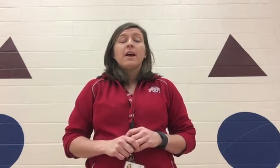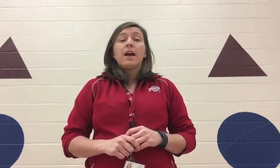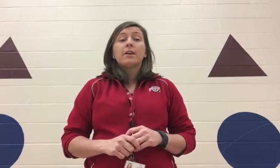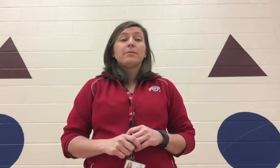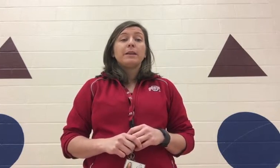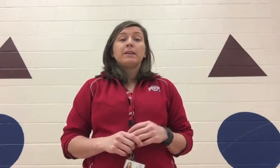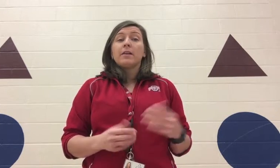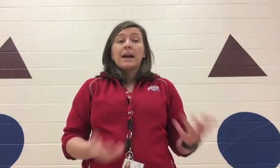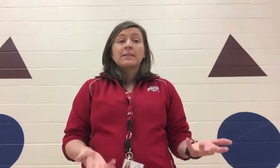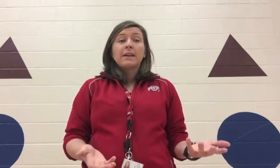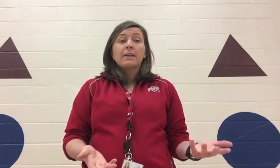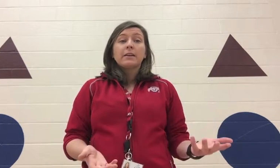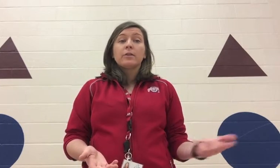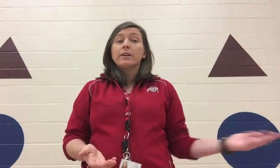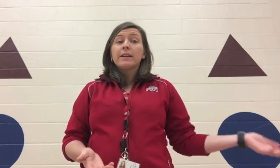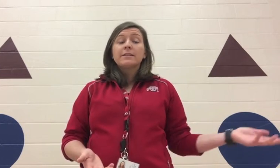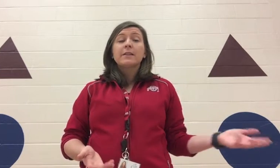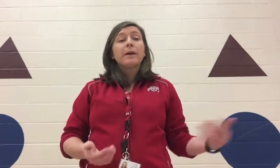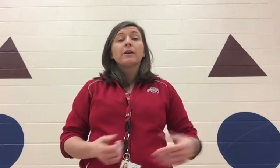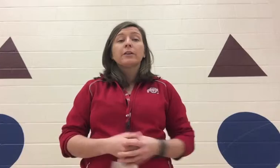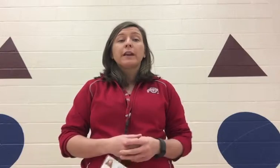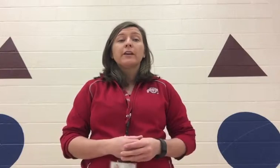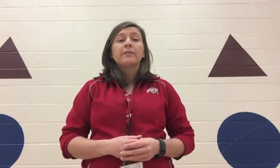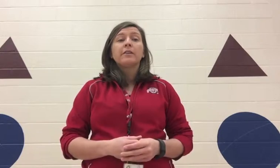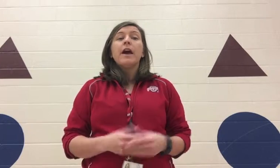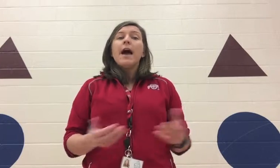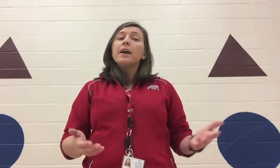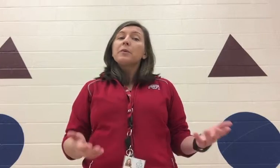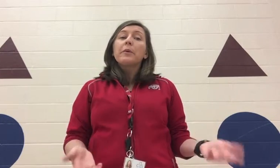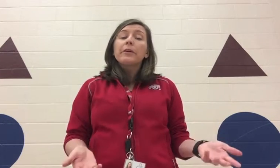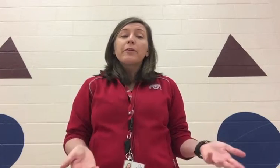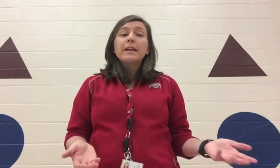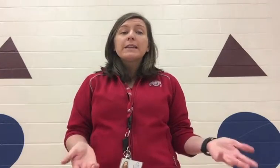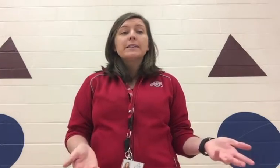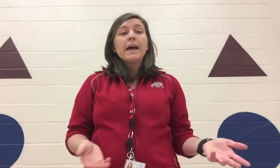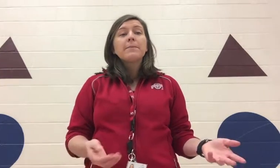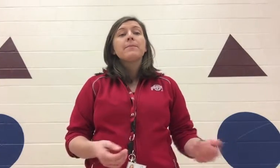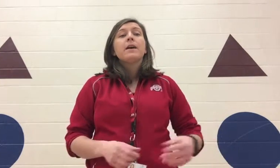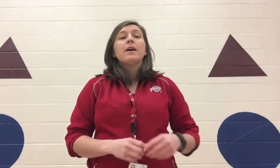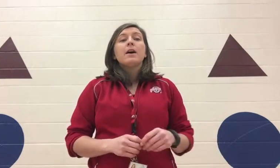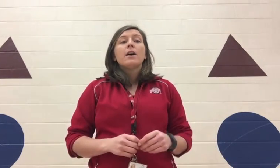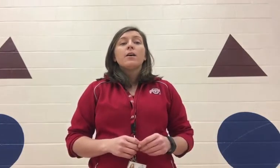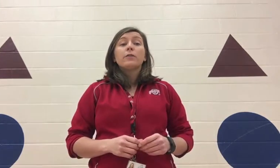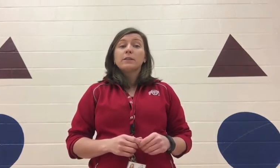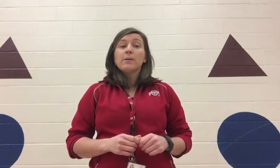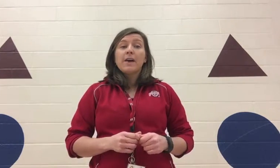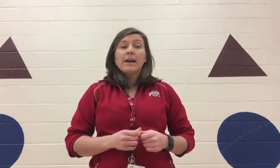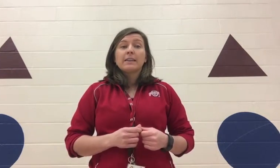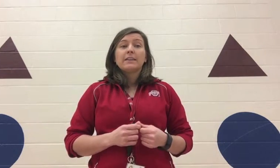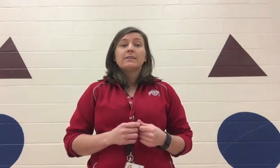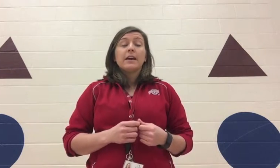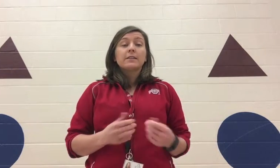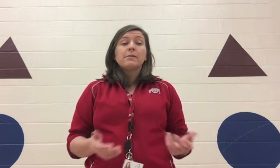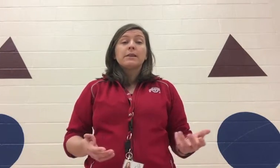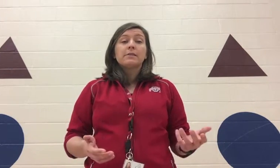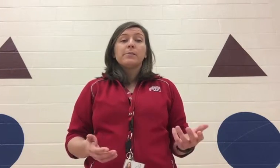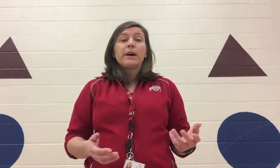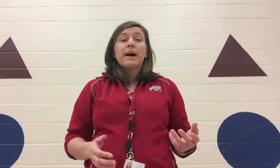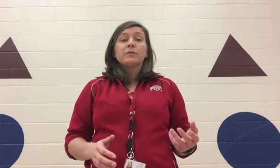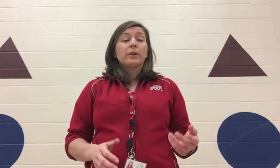It could be either asking the athlete or even asking the parent or the caregiver, hey, are we working for anything today? For some of our athletes, it's going to be as simple as working